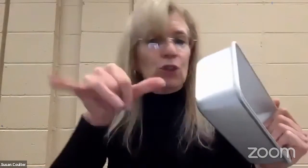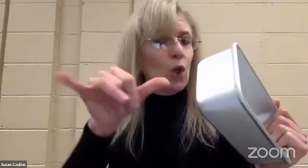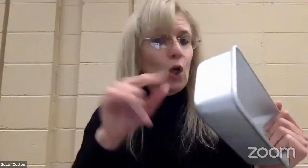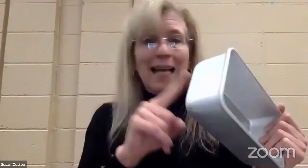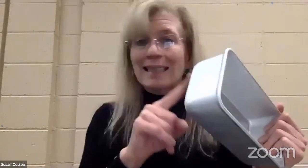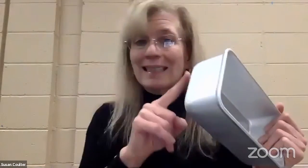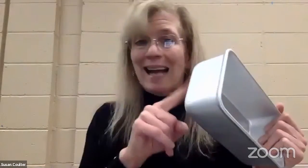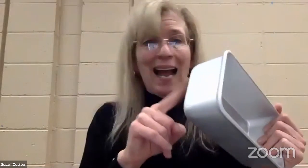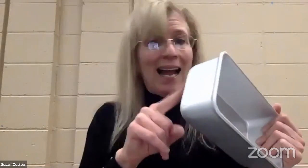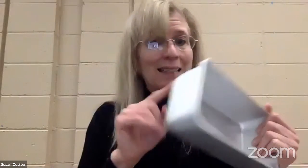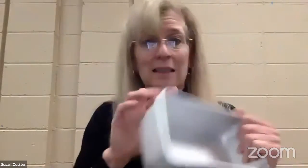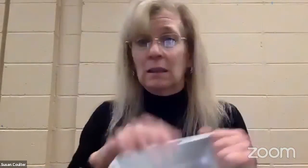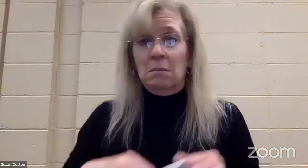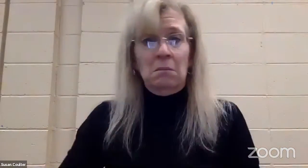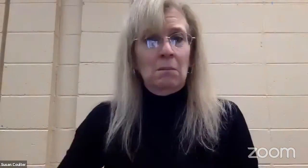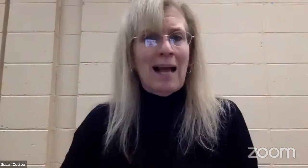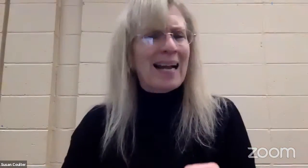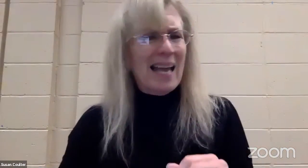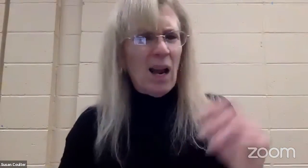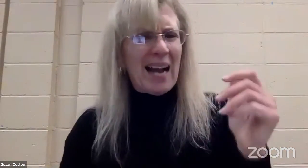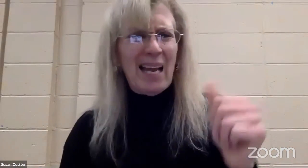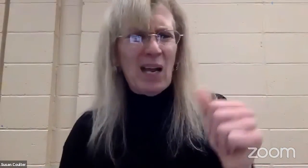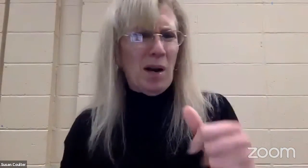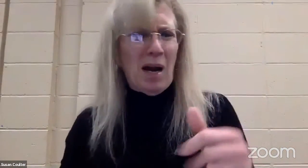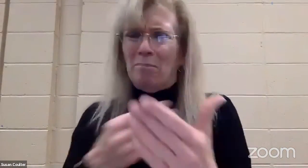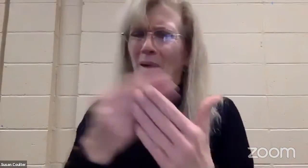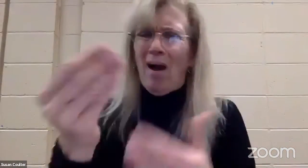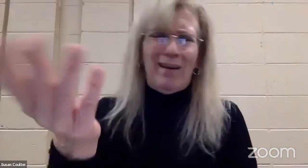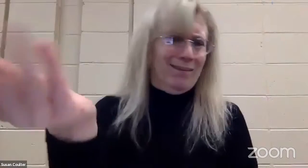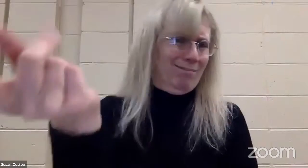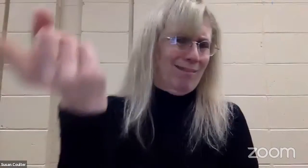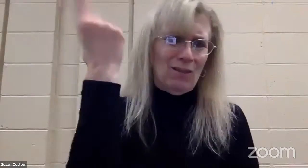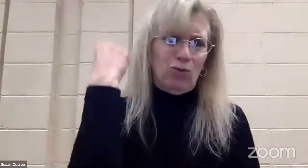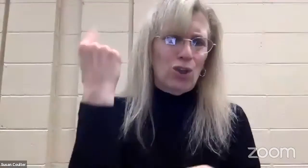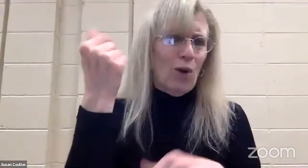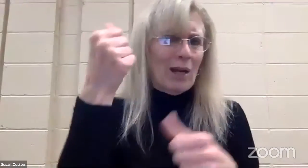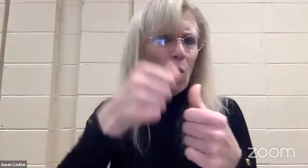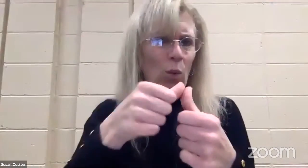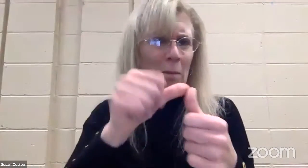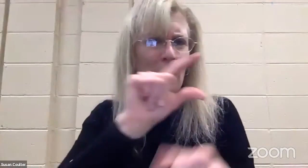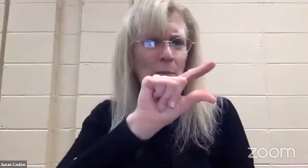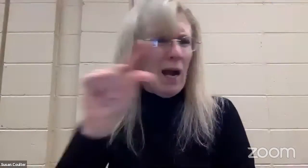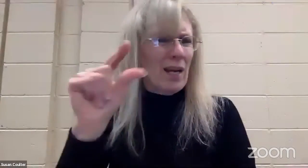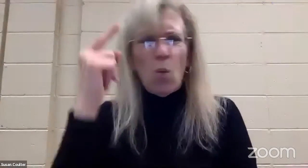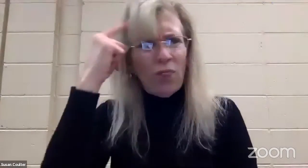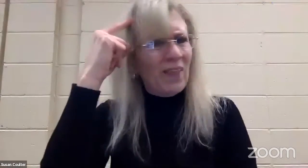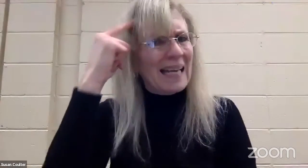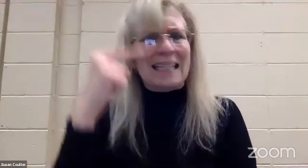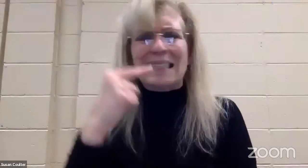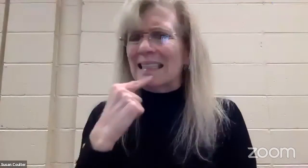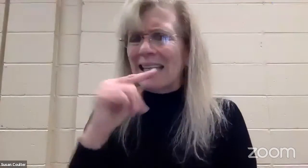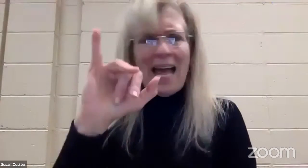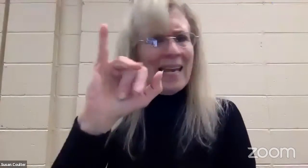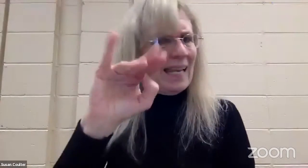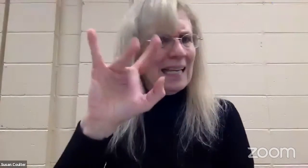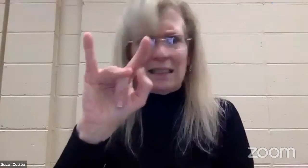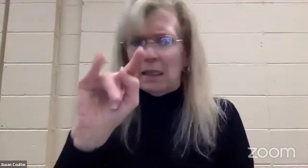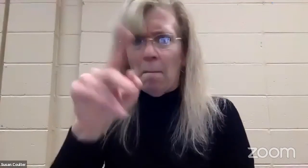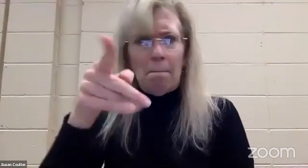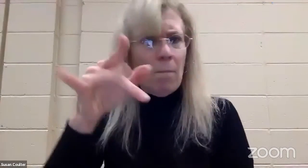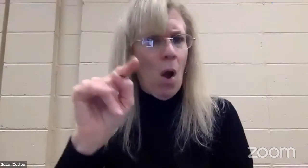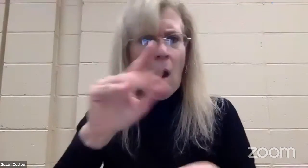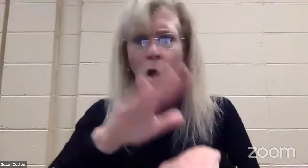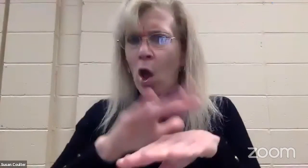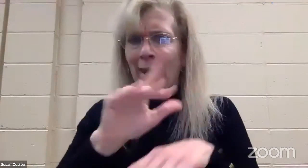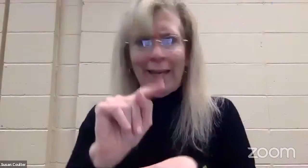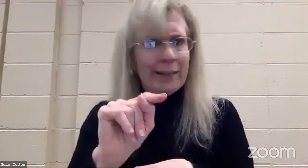really, I just looked at size. I can't remember. I bought it last year. I don't remember. I don't think it said